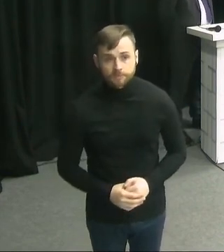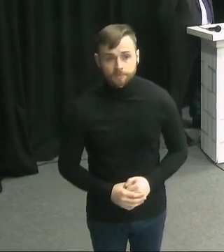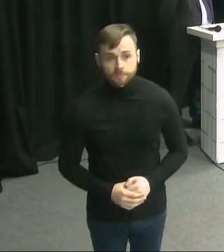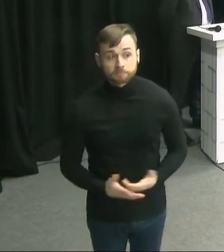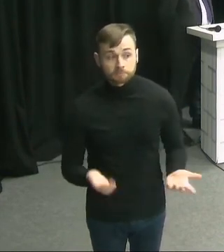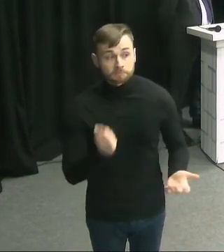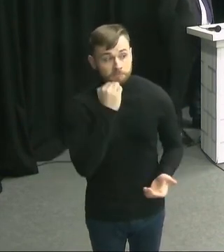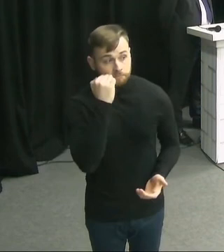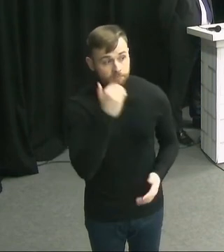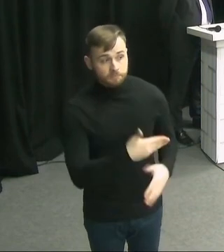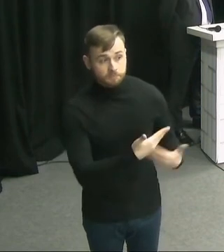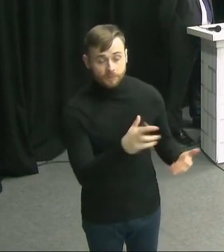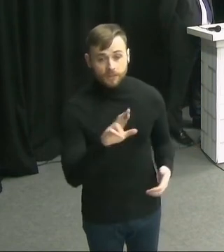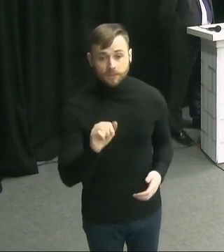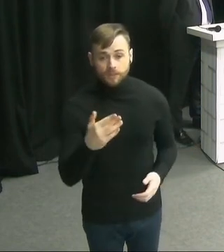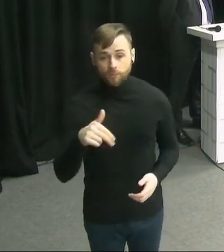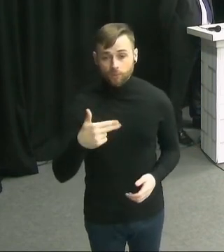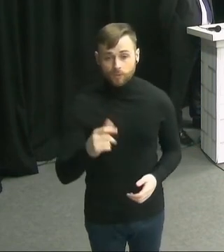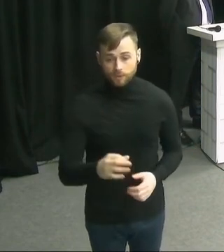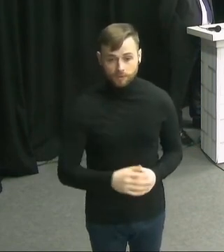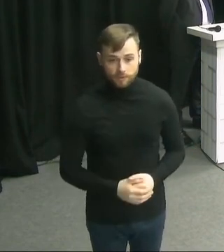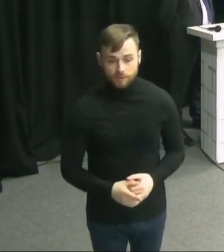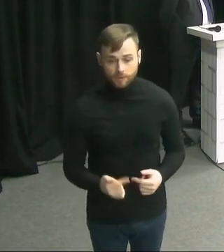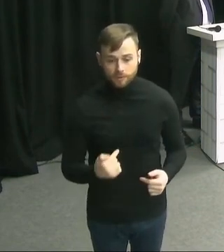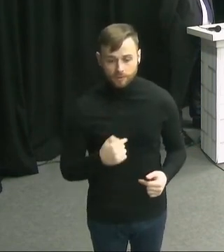Thank you, Professor Ramunas.